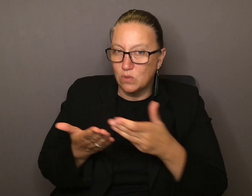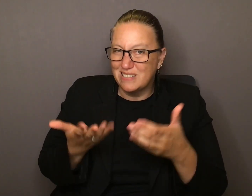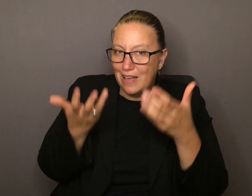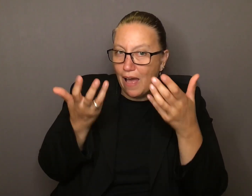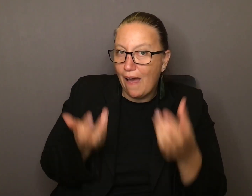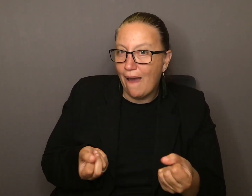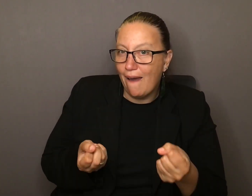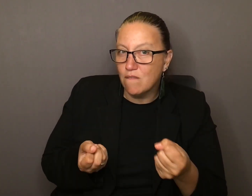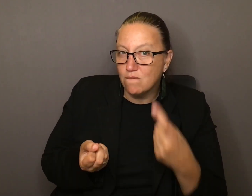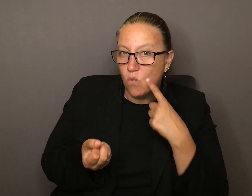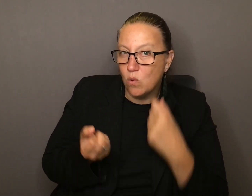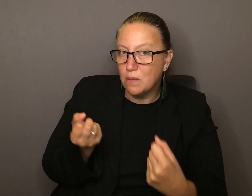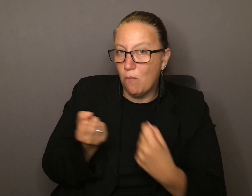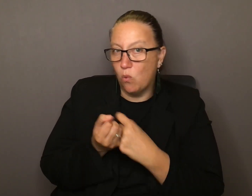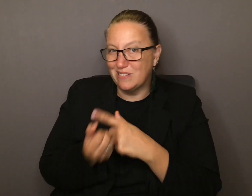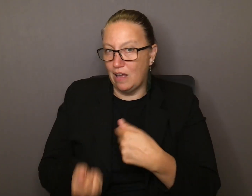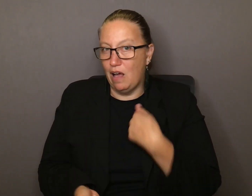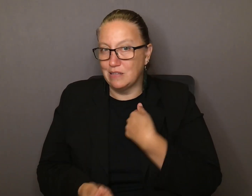to support our participation.